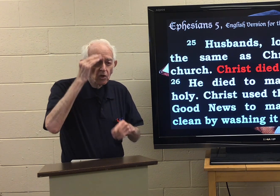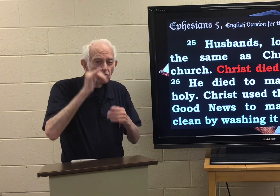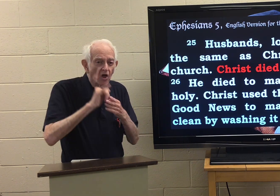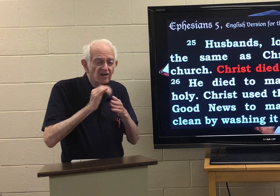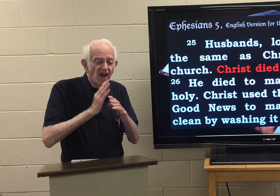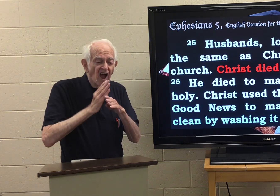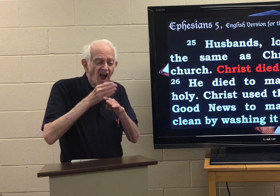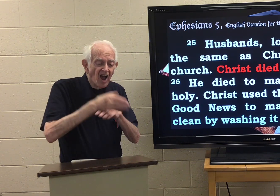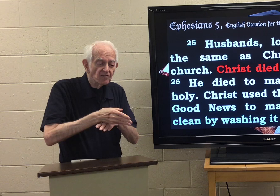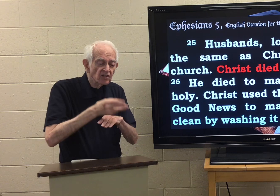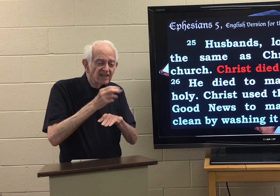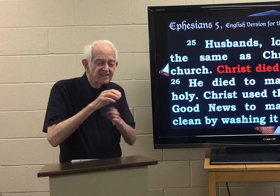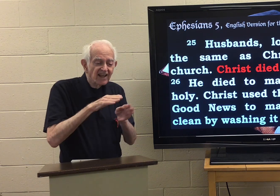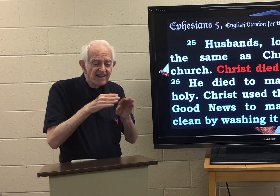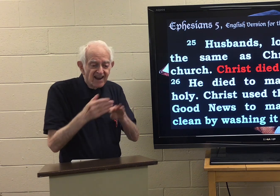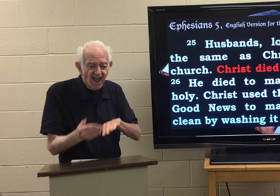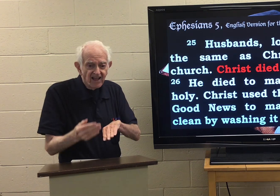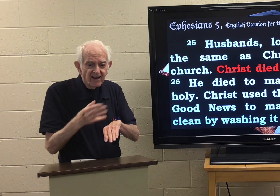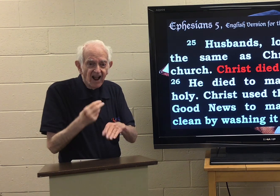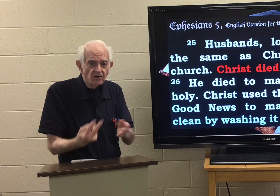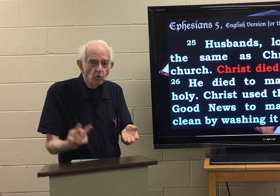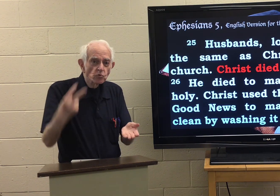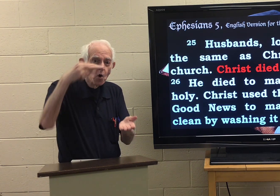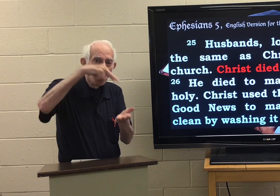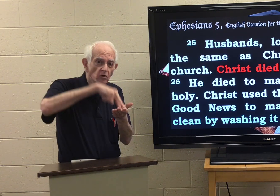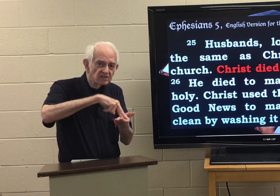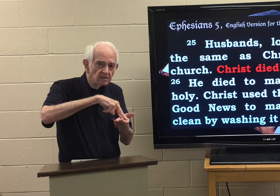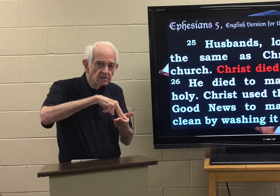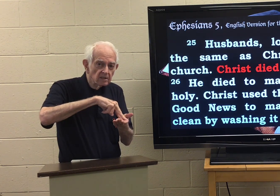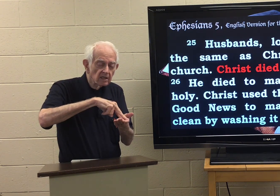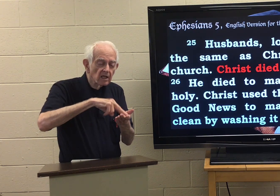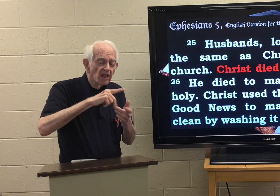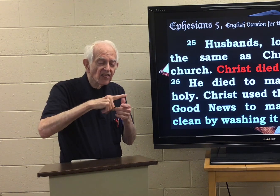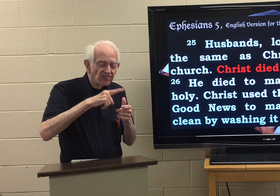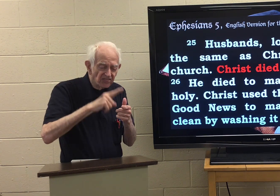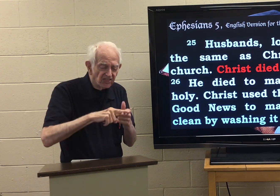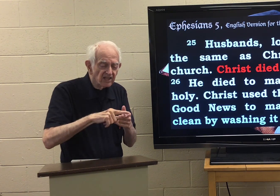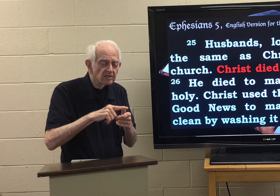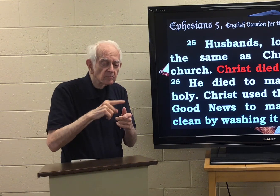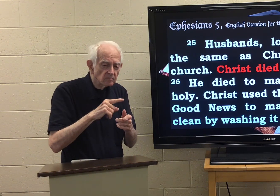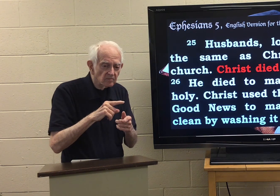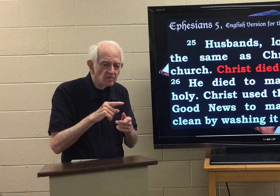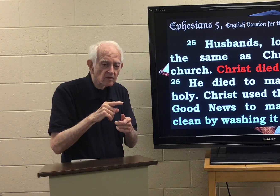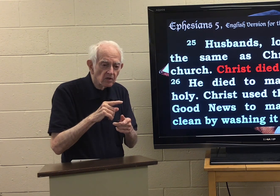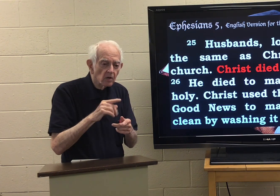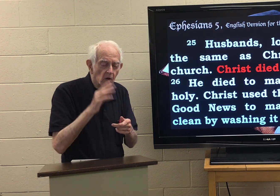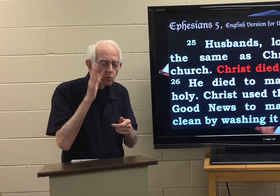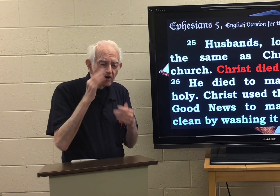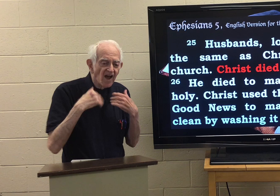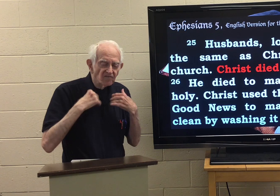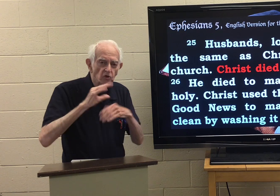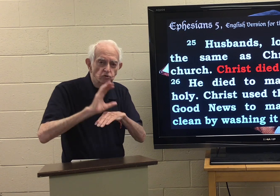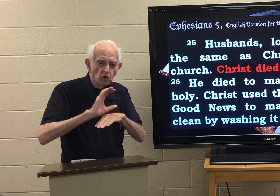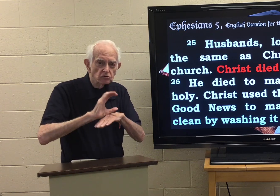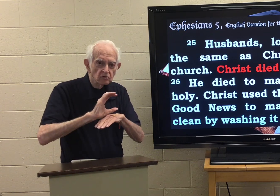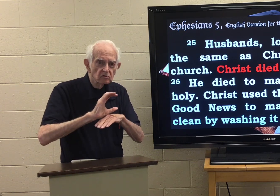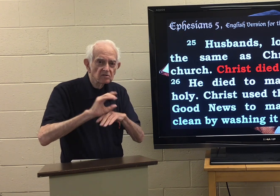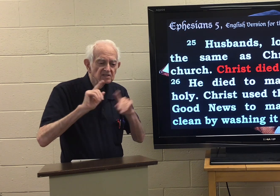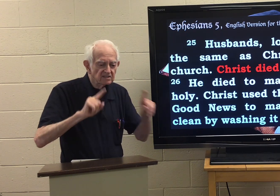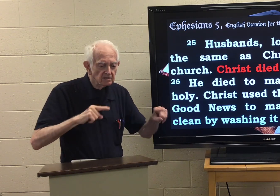knew that after he died and rose, then the